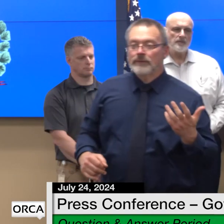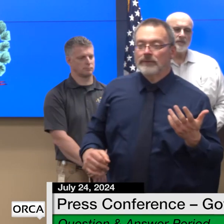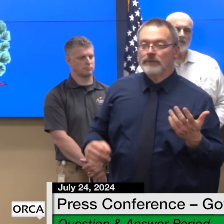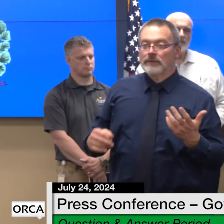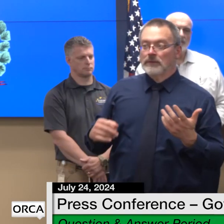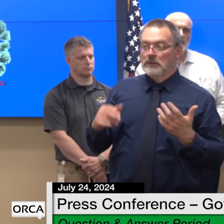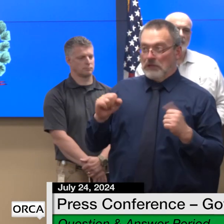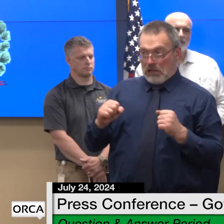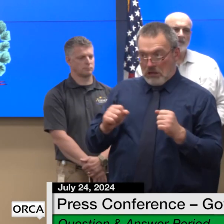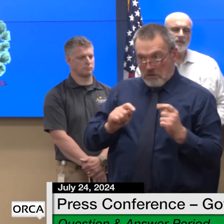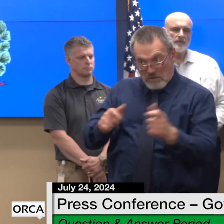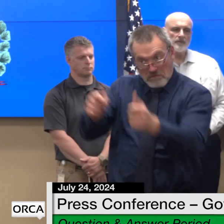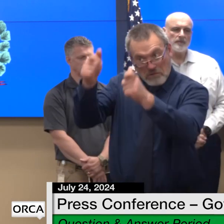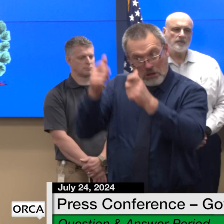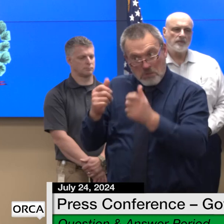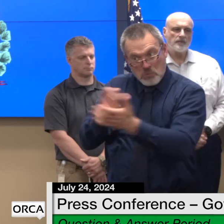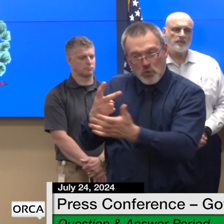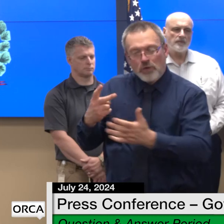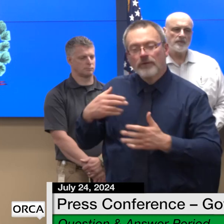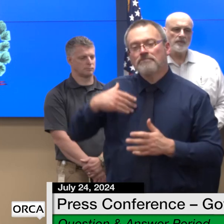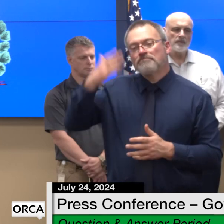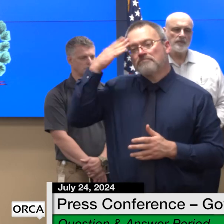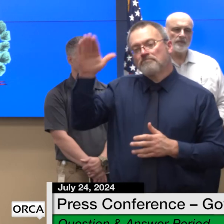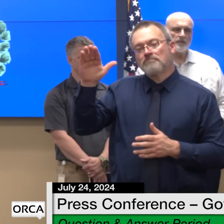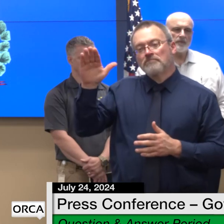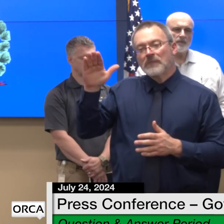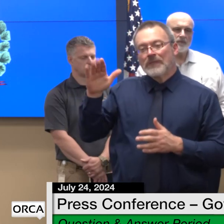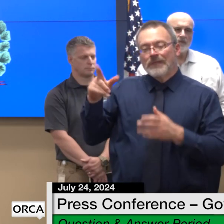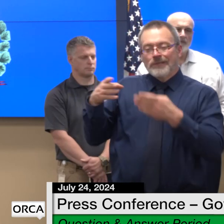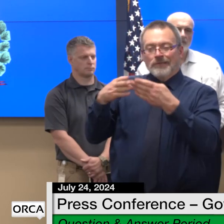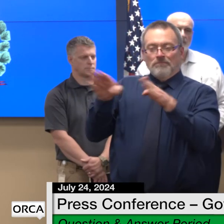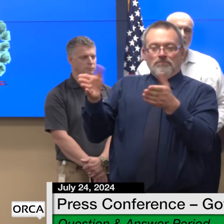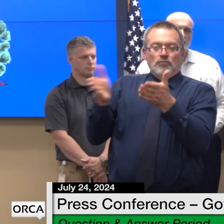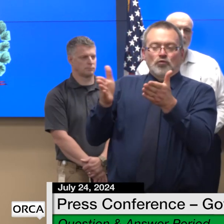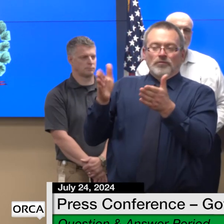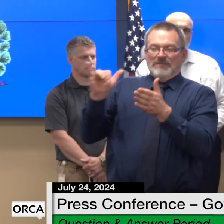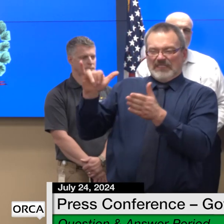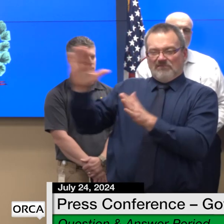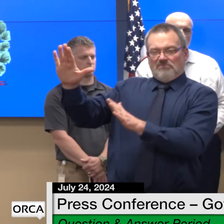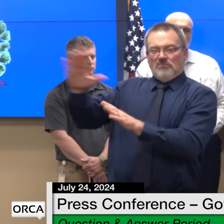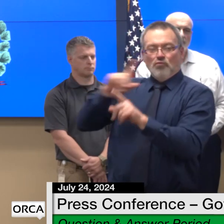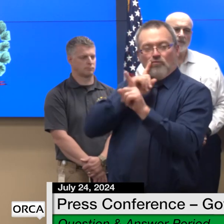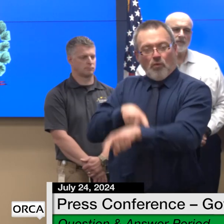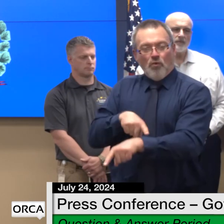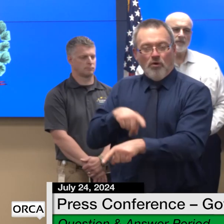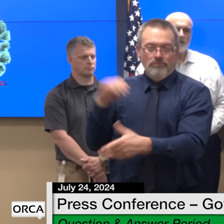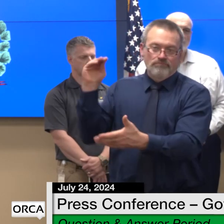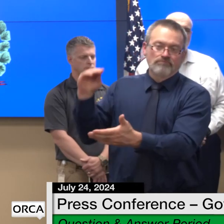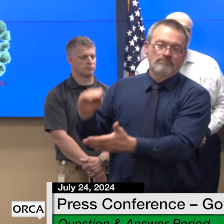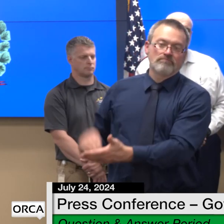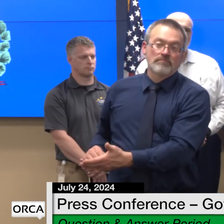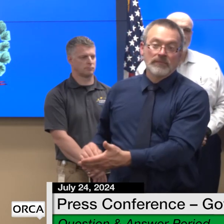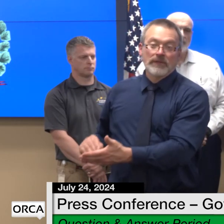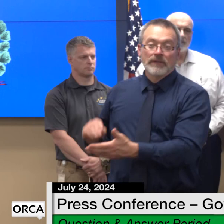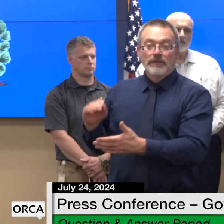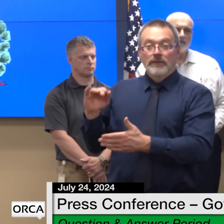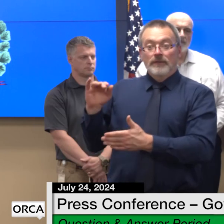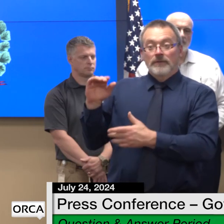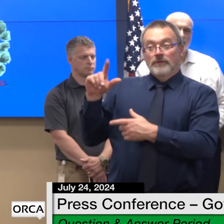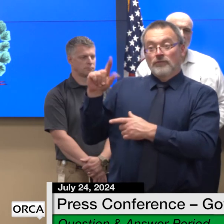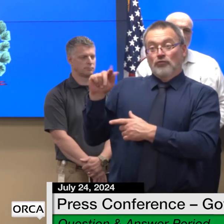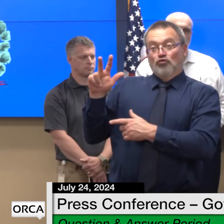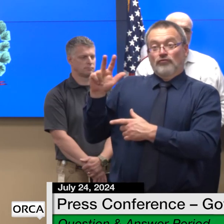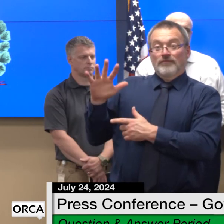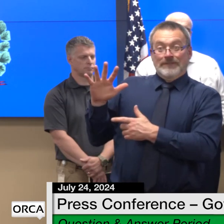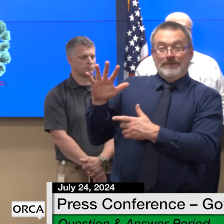One of the questions the Public Service Department will answer in their report is whether or not the 2030 requirements put